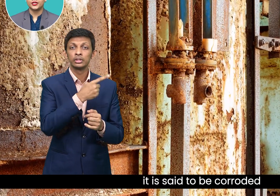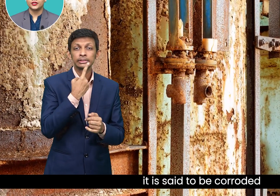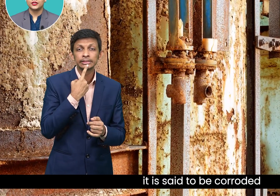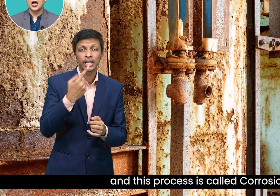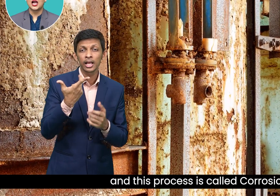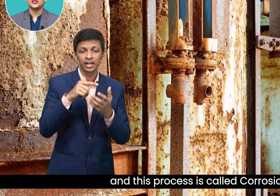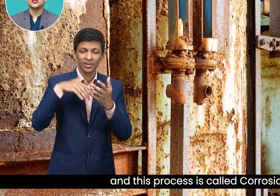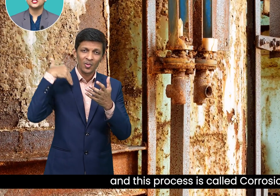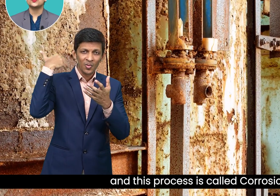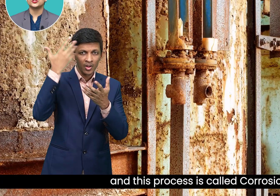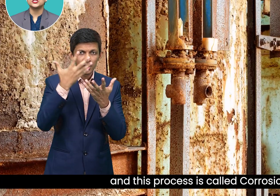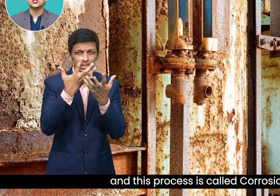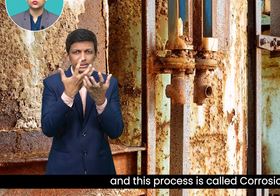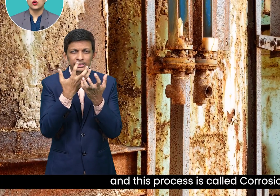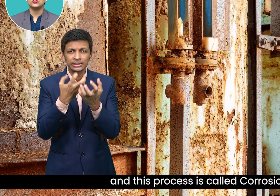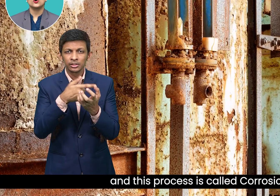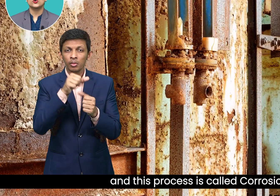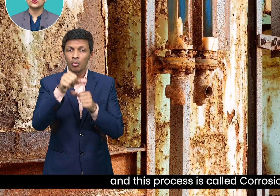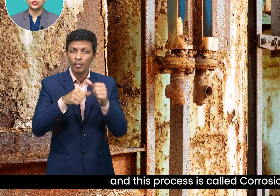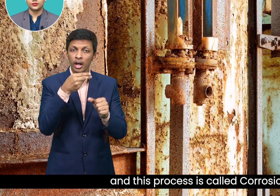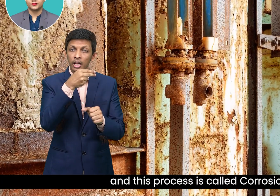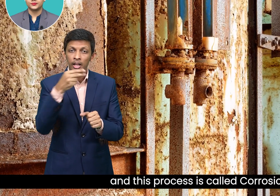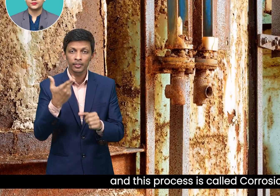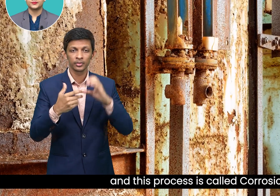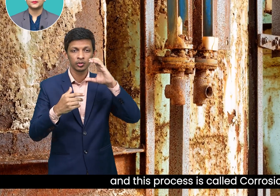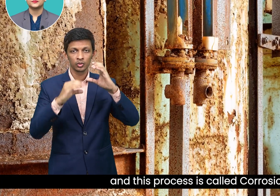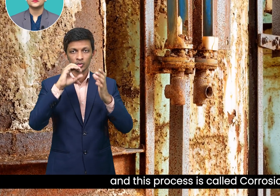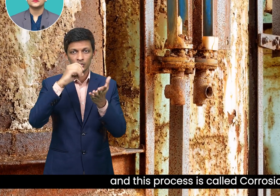be corroded, and this process is called corrosion.